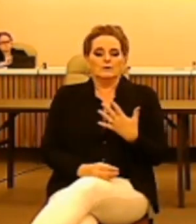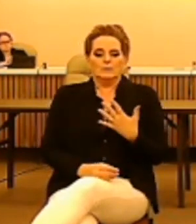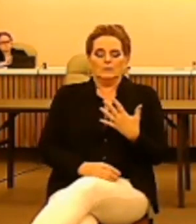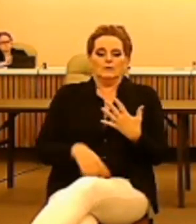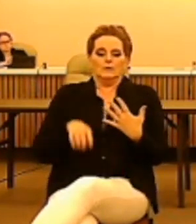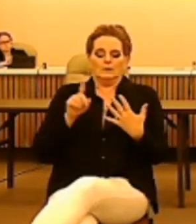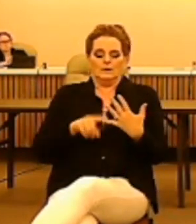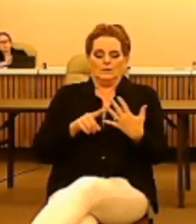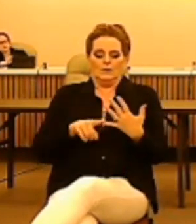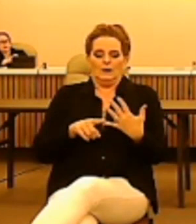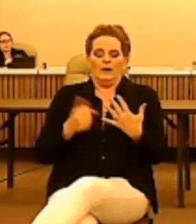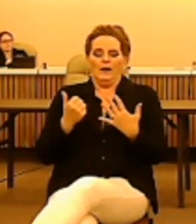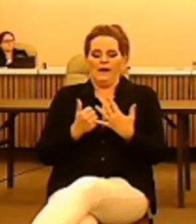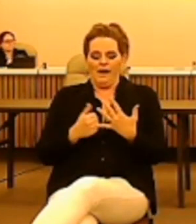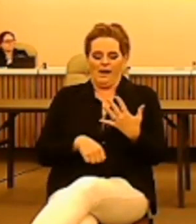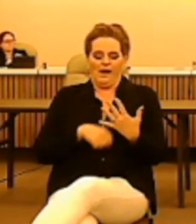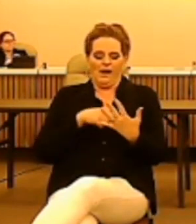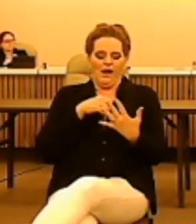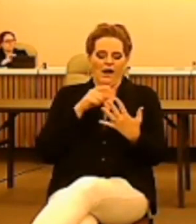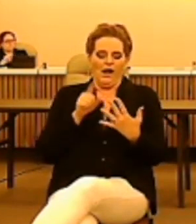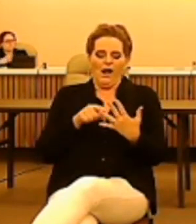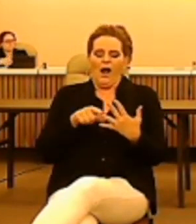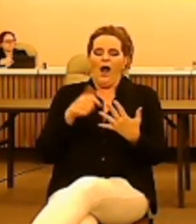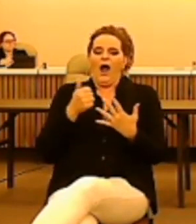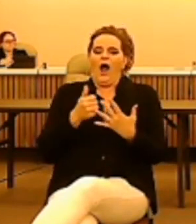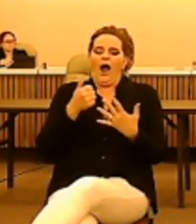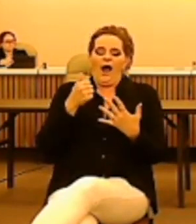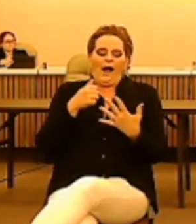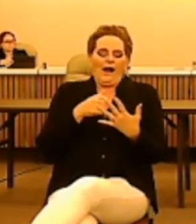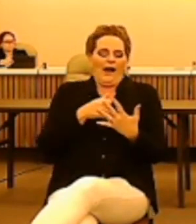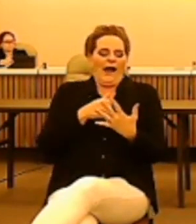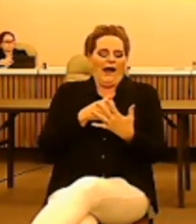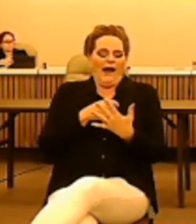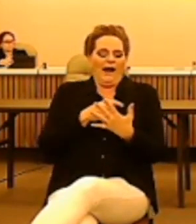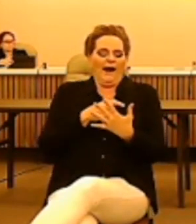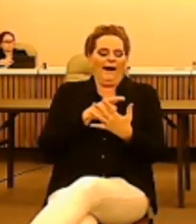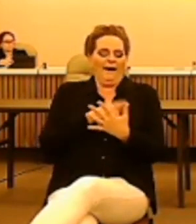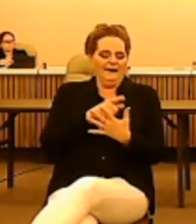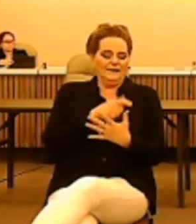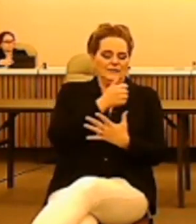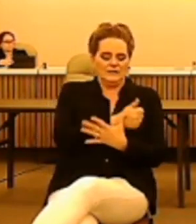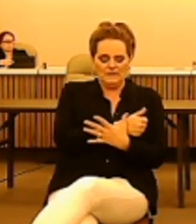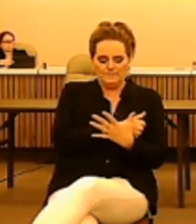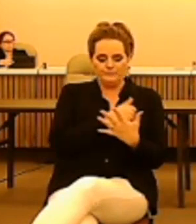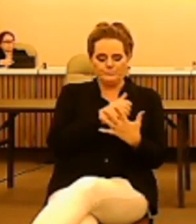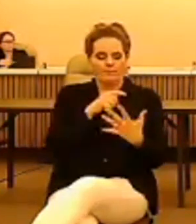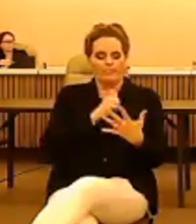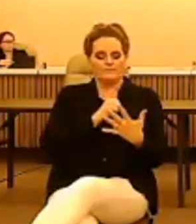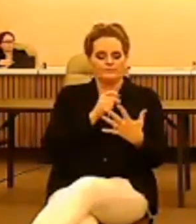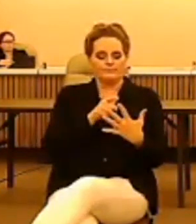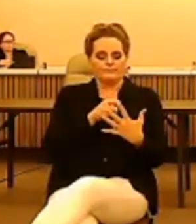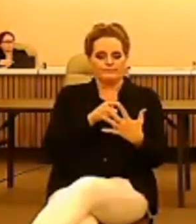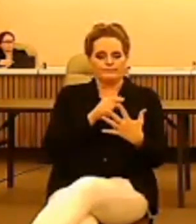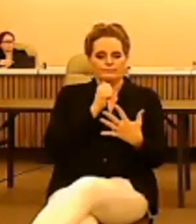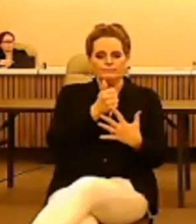Councilmember Safranik, Aye. Councilmember Bolzner, Aye. Councilmember Page, Aye. Councilmember